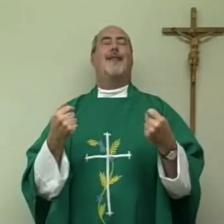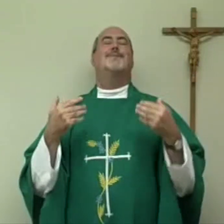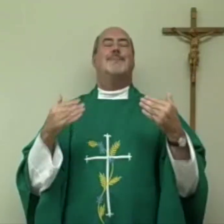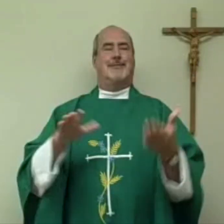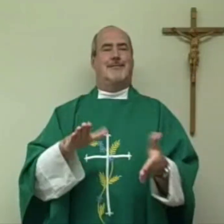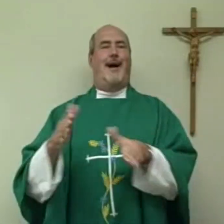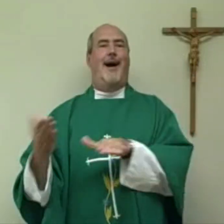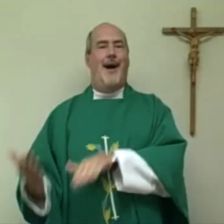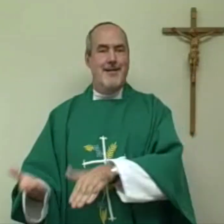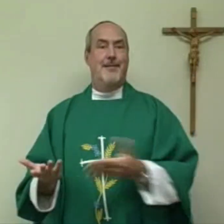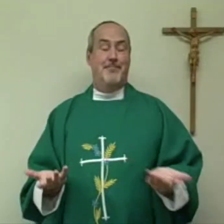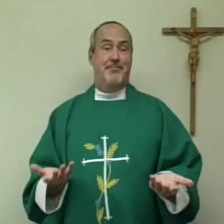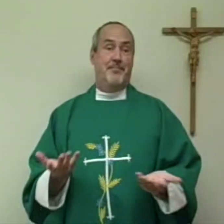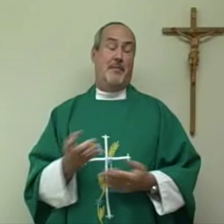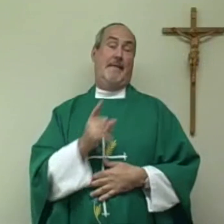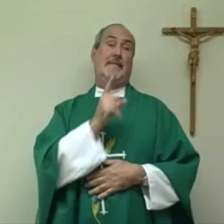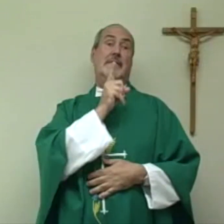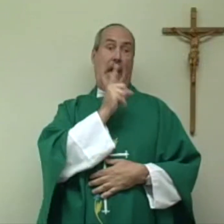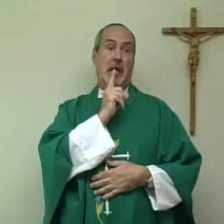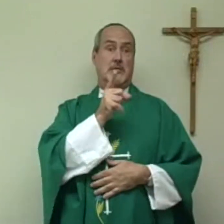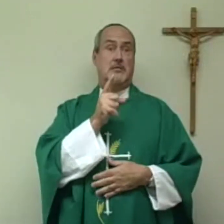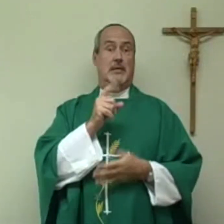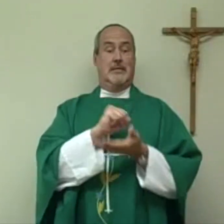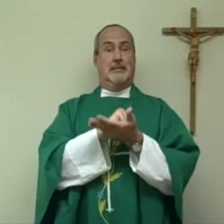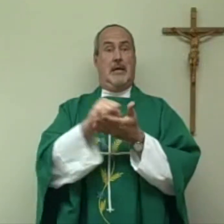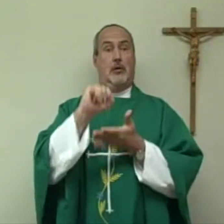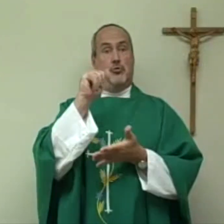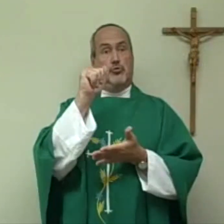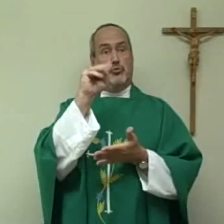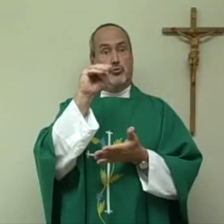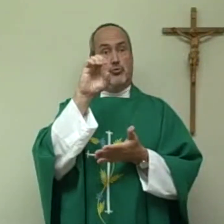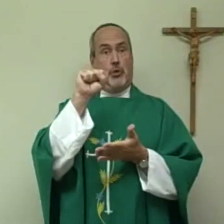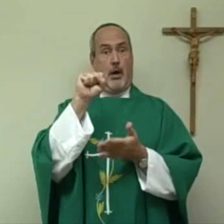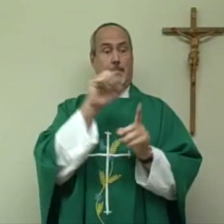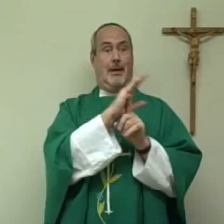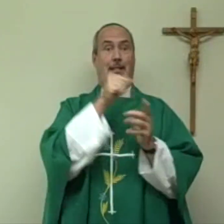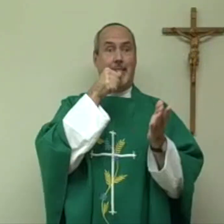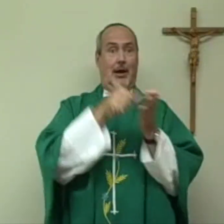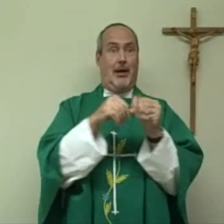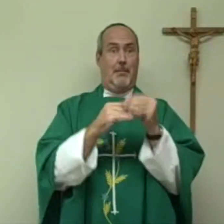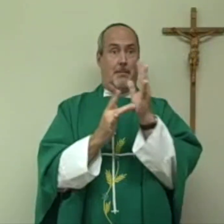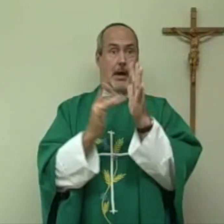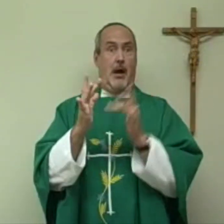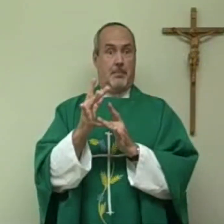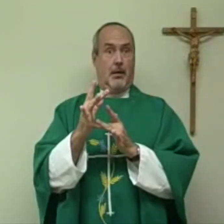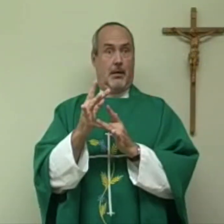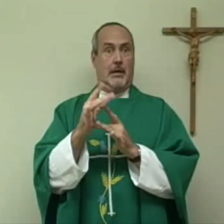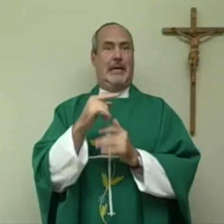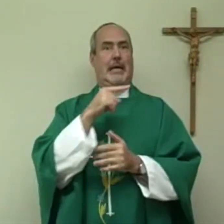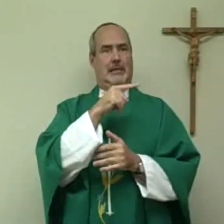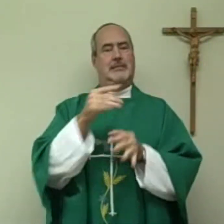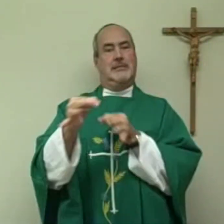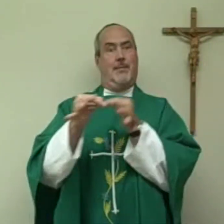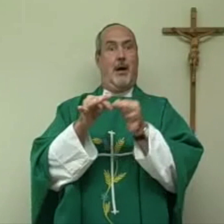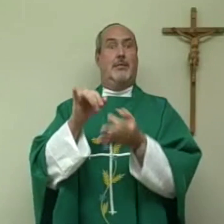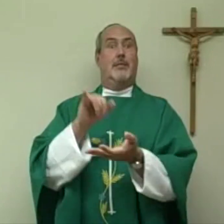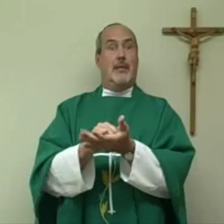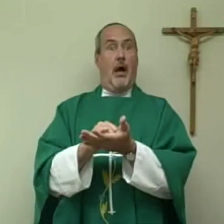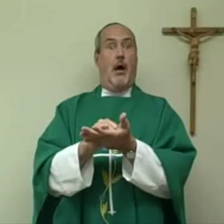and once they are anointed, they then go ahead and pass away because they've been waiting for that.